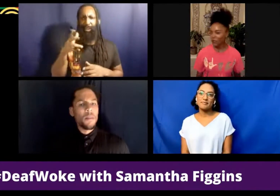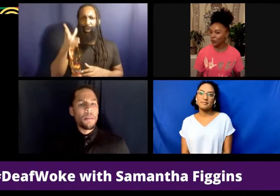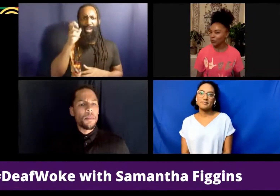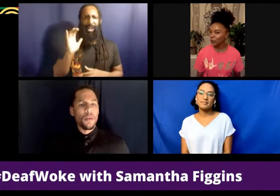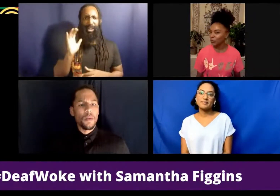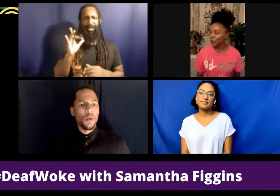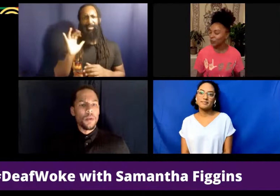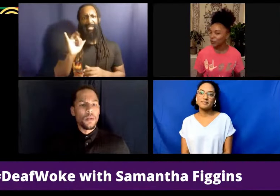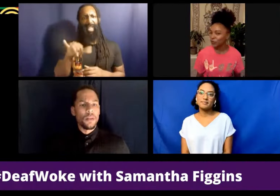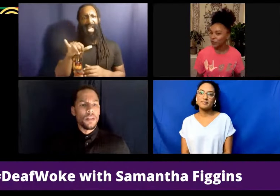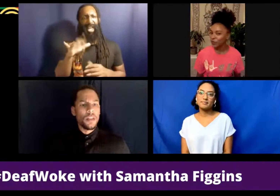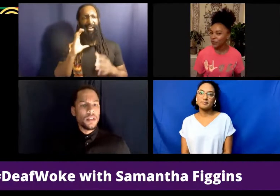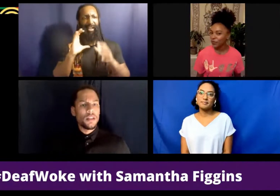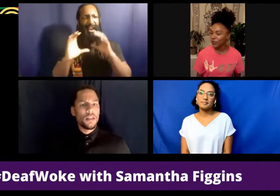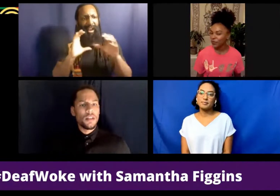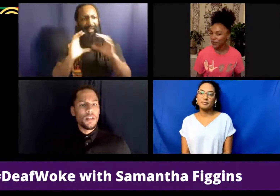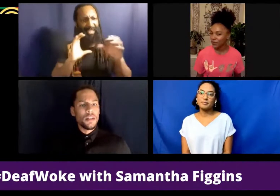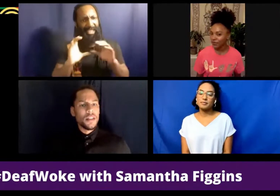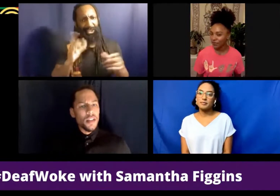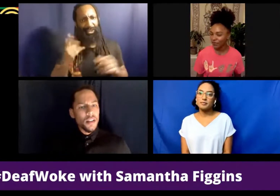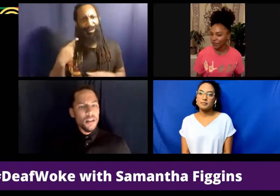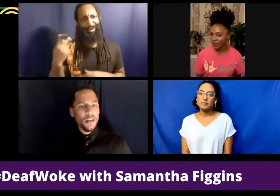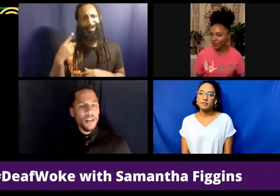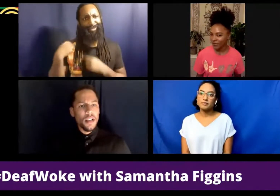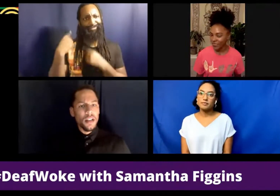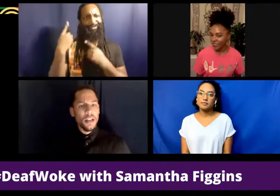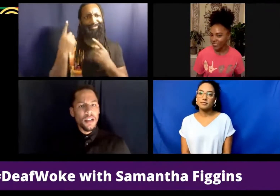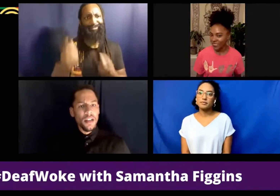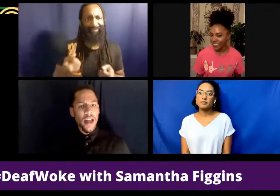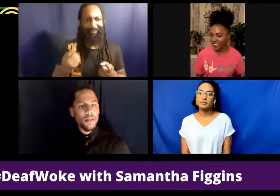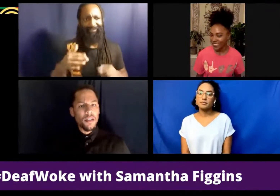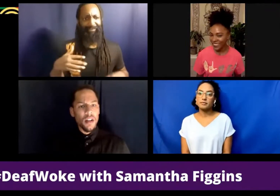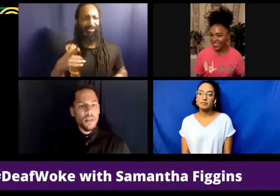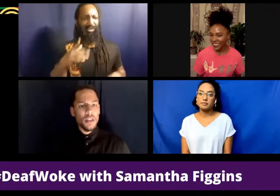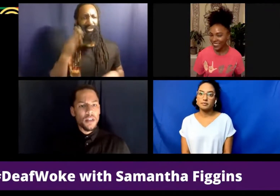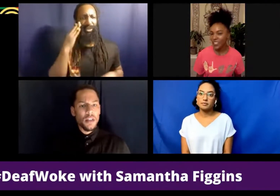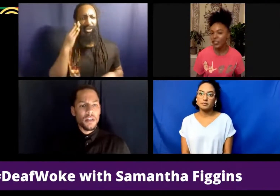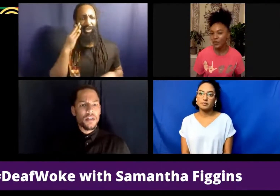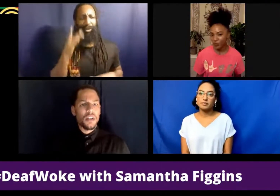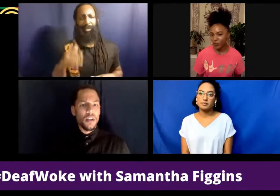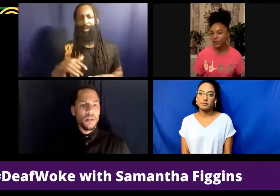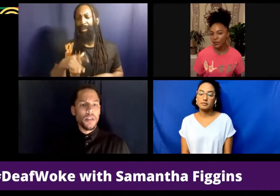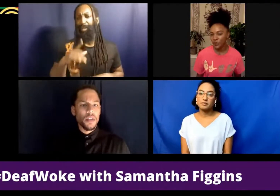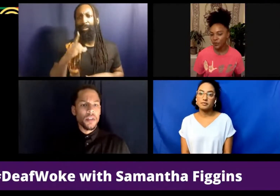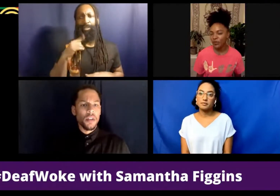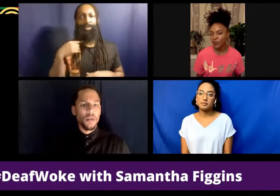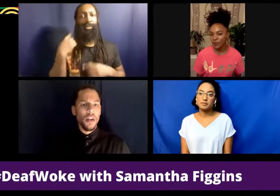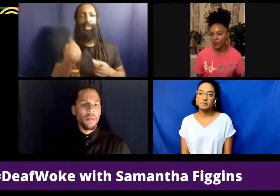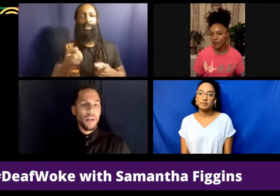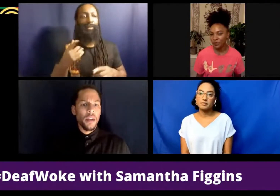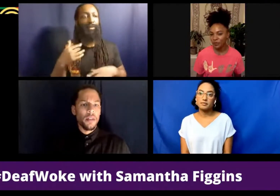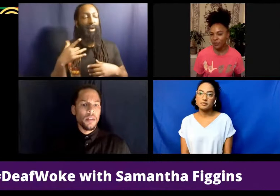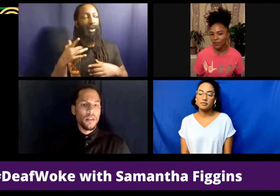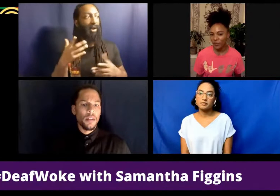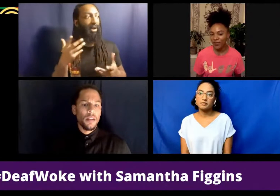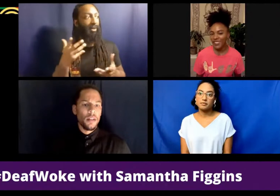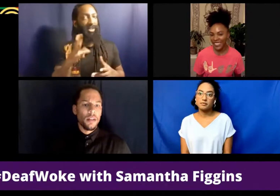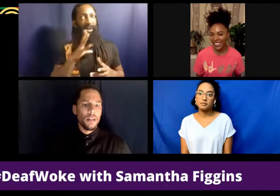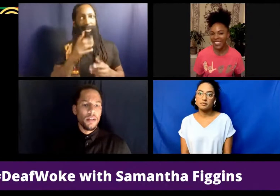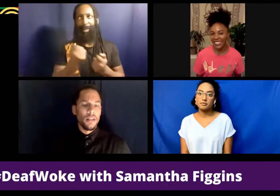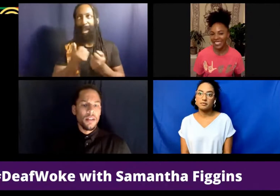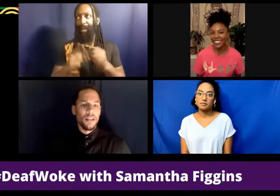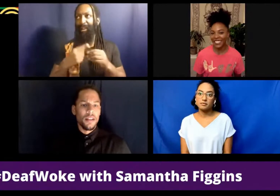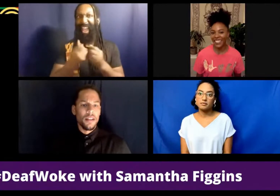You know, I think people around the world need to hear and have this conversation and to share the conversation that you and I have been having.